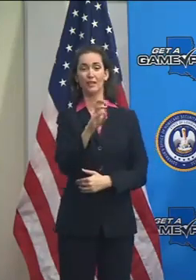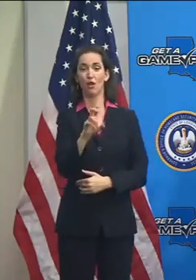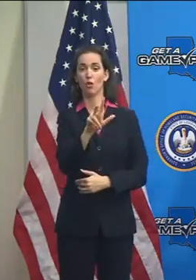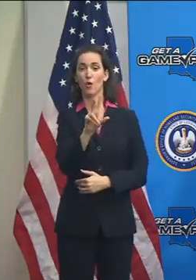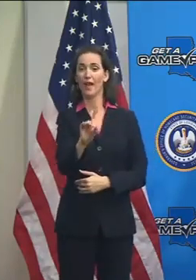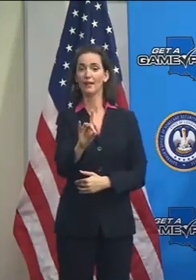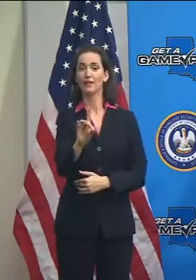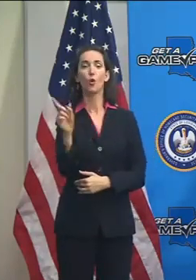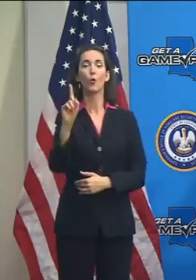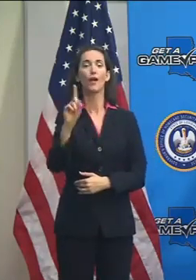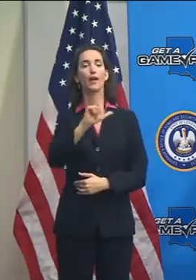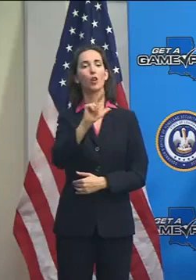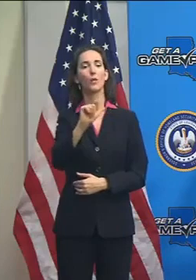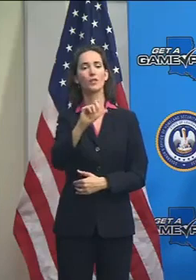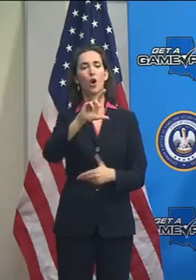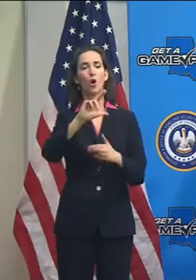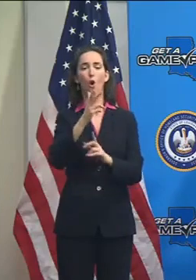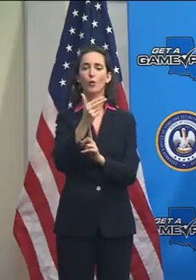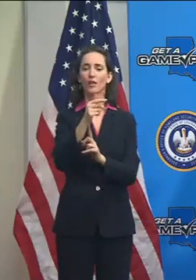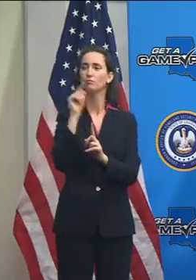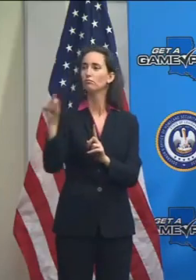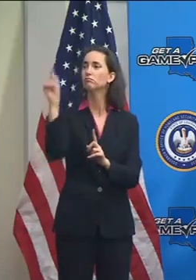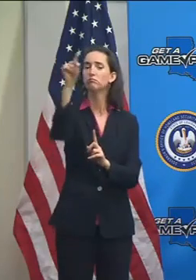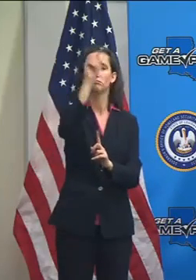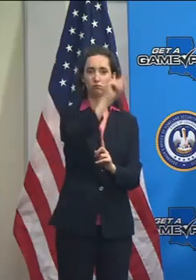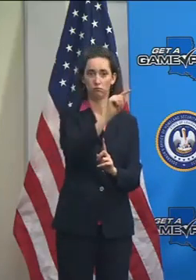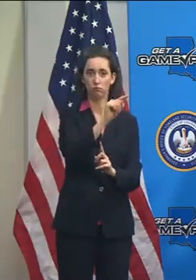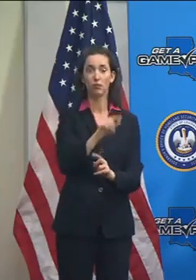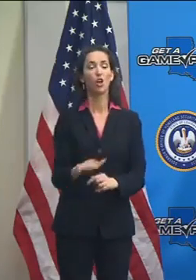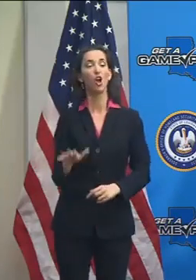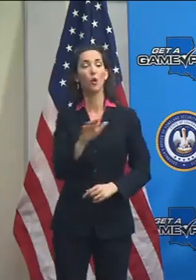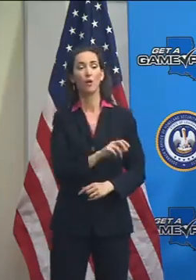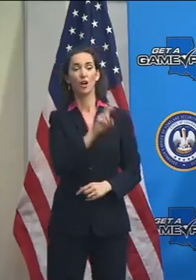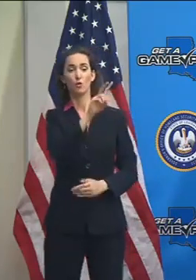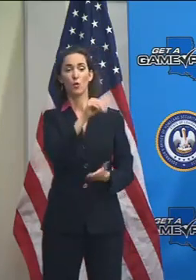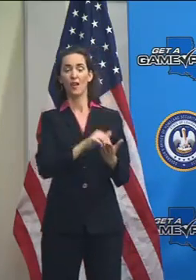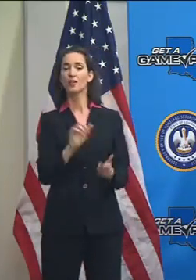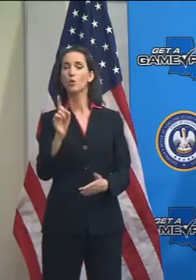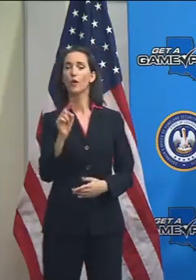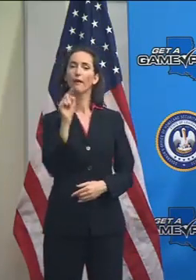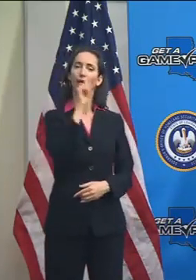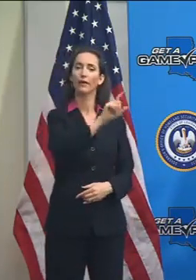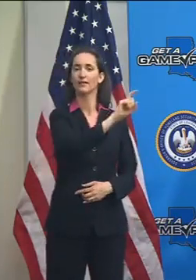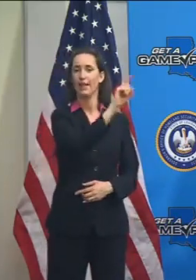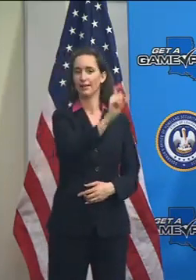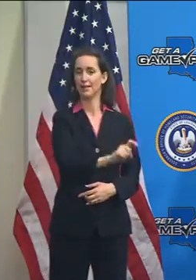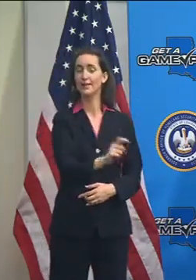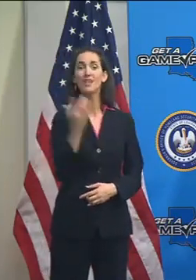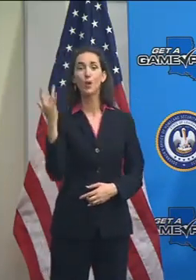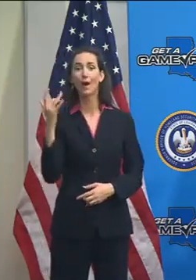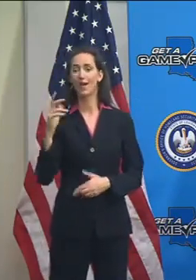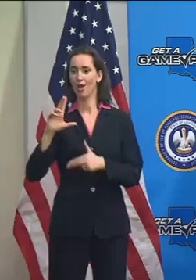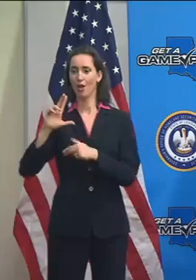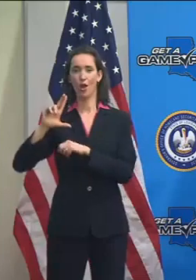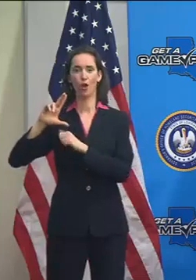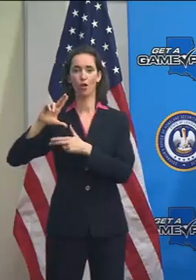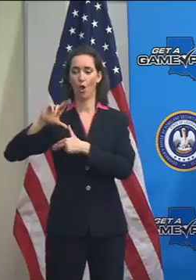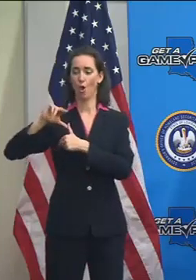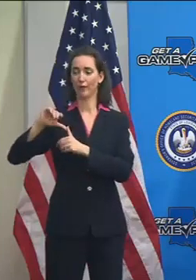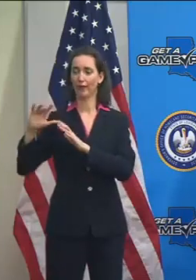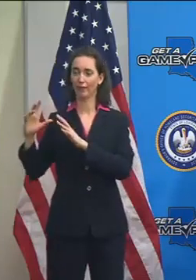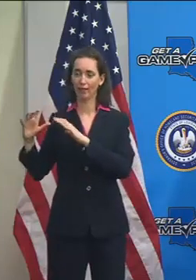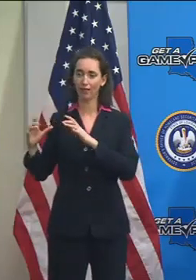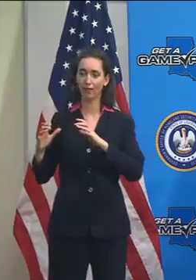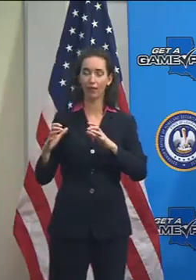in Louisiana hotels. About 2,000 or so are in Texas. Because of the hurricane, we've stopped moving